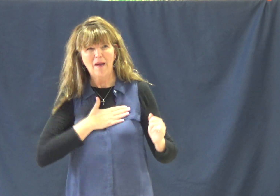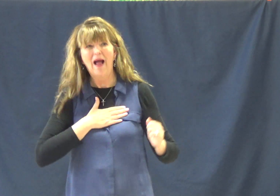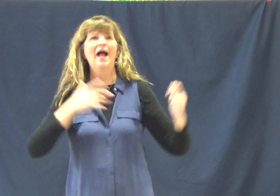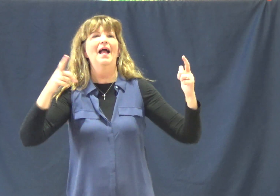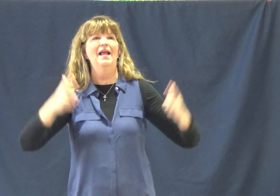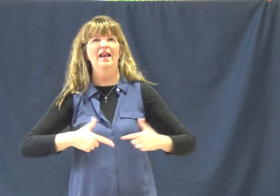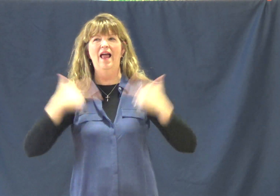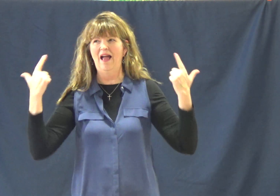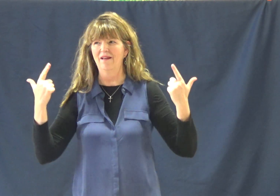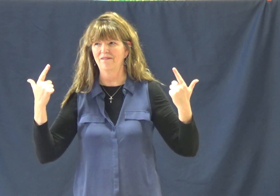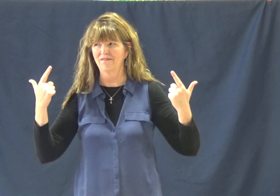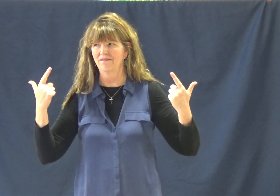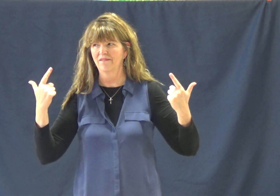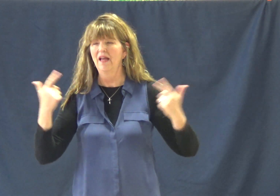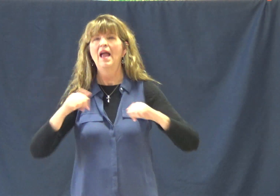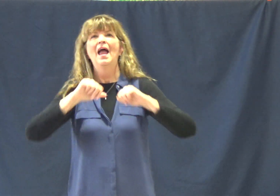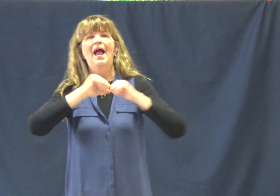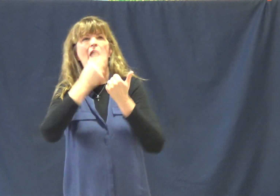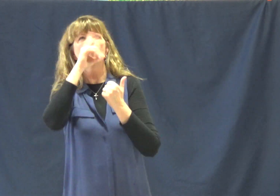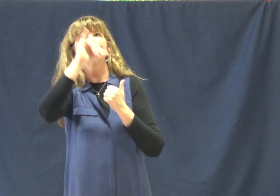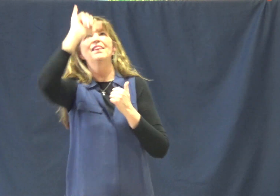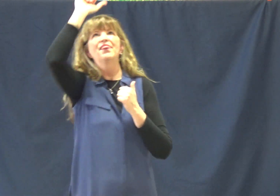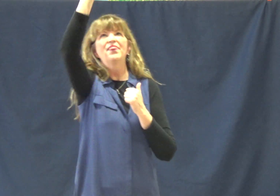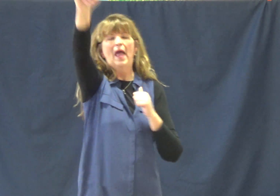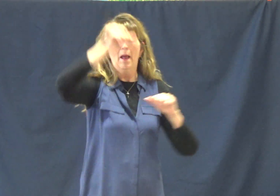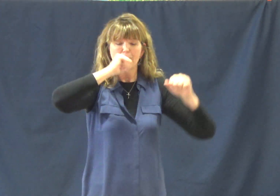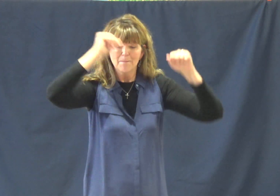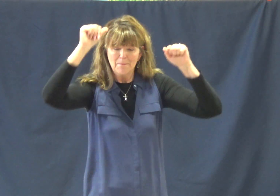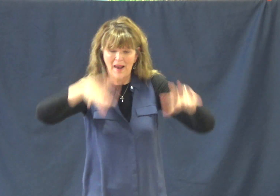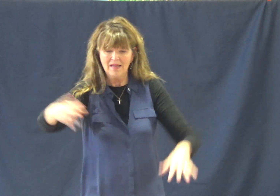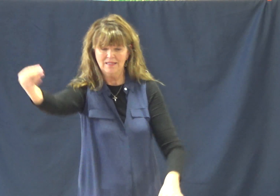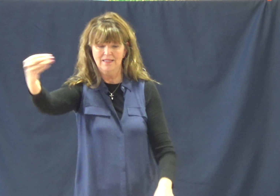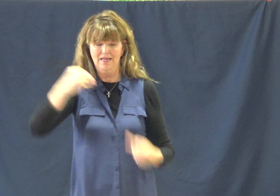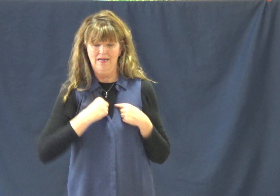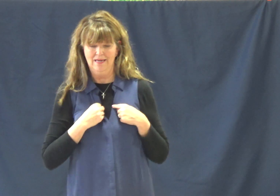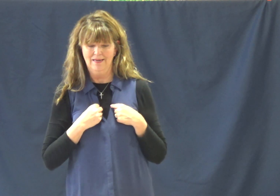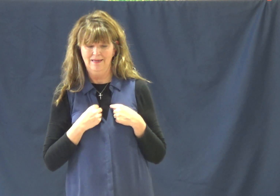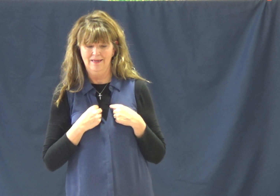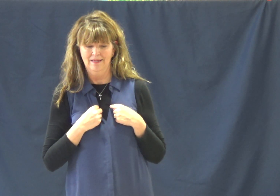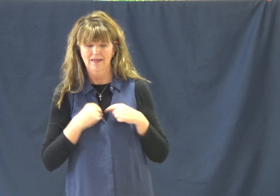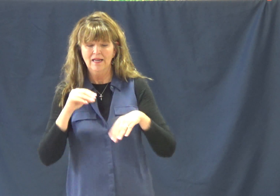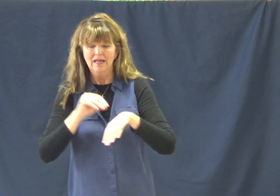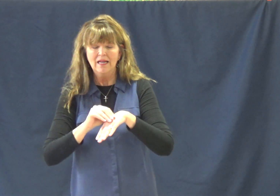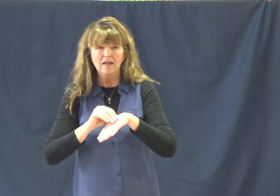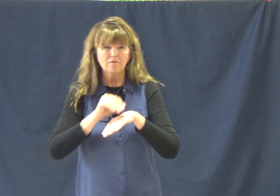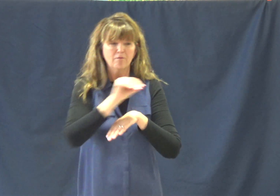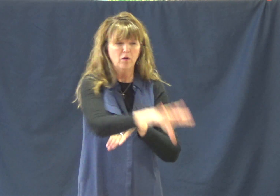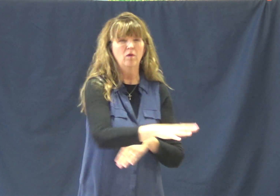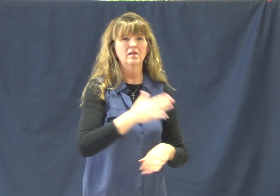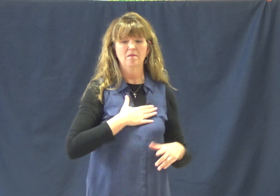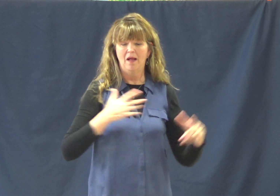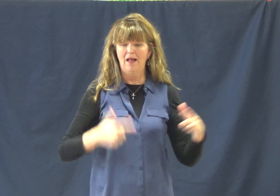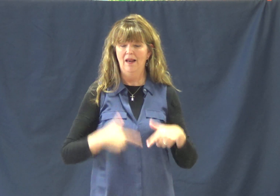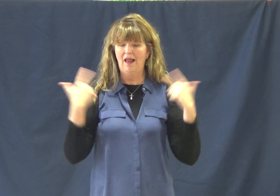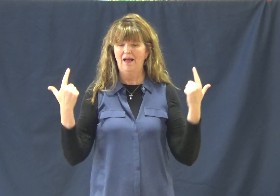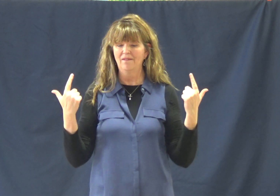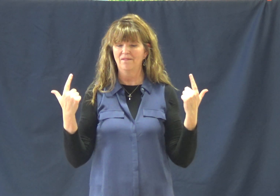changed your life, and how those blessings are influencing my